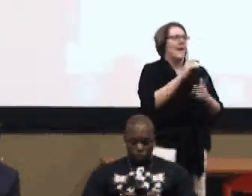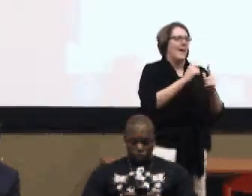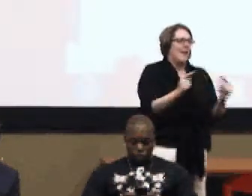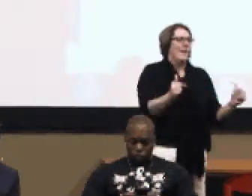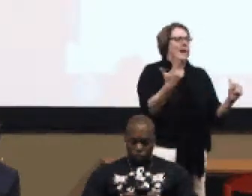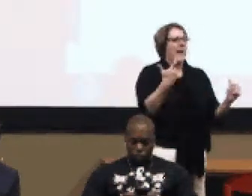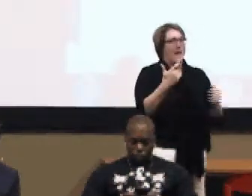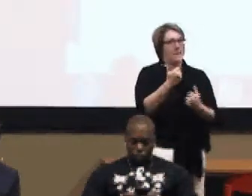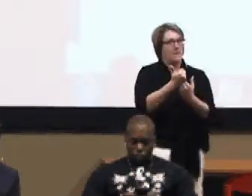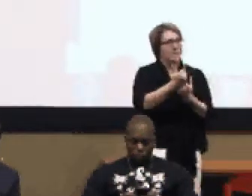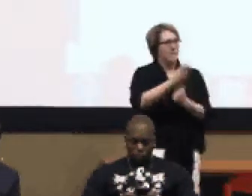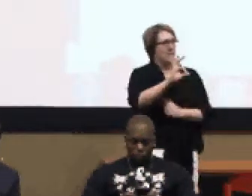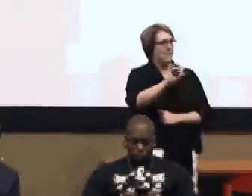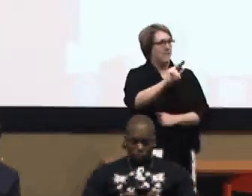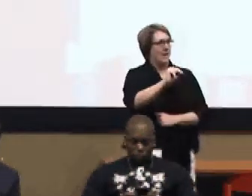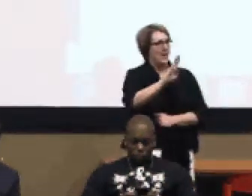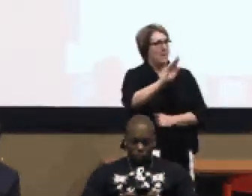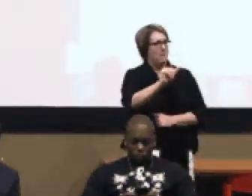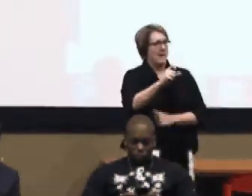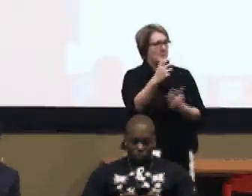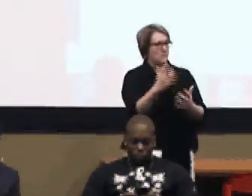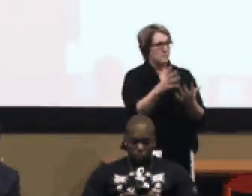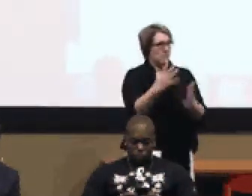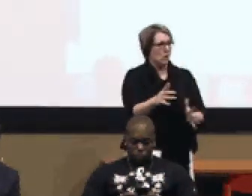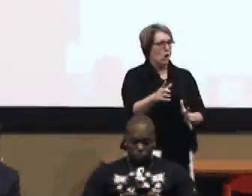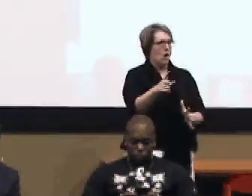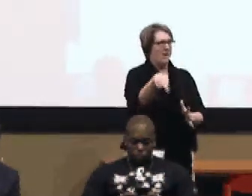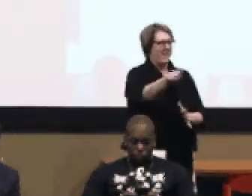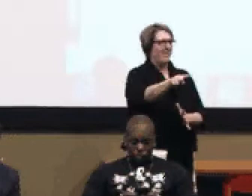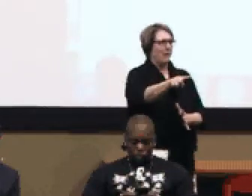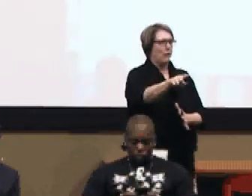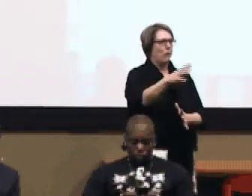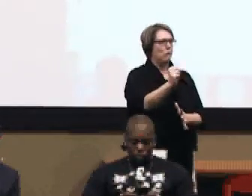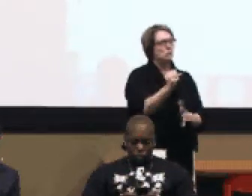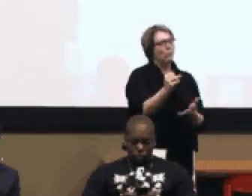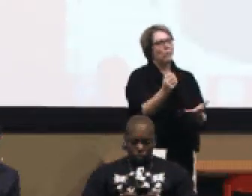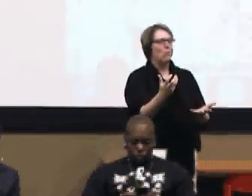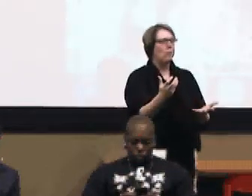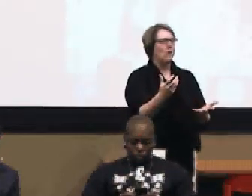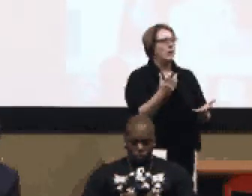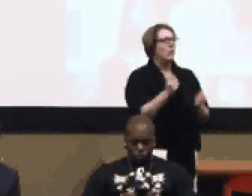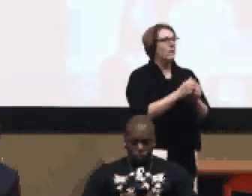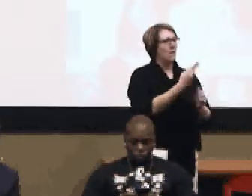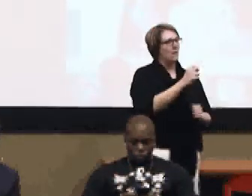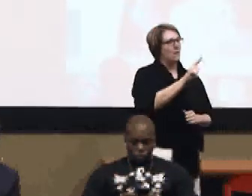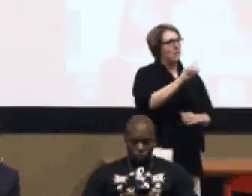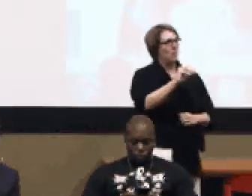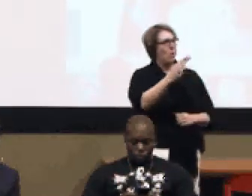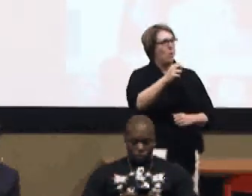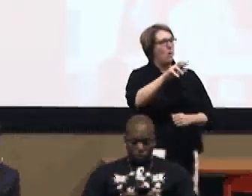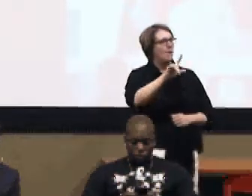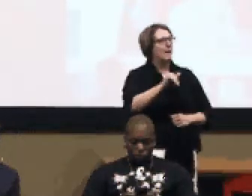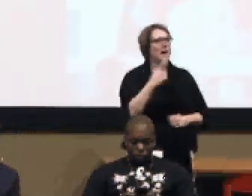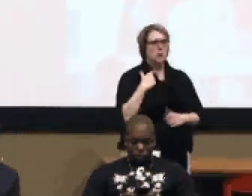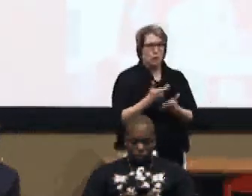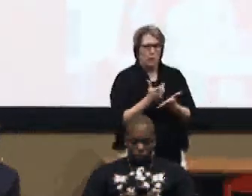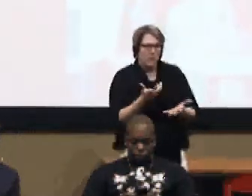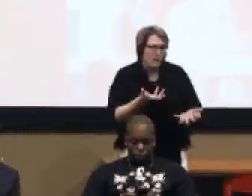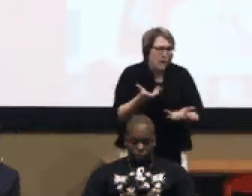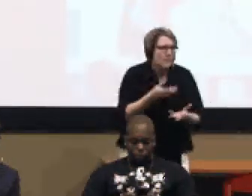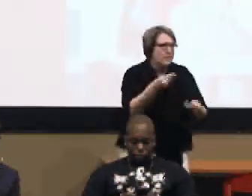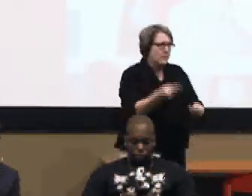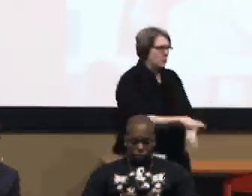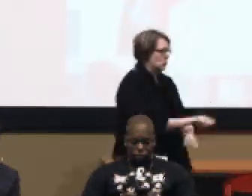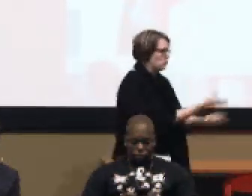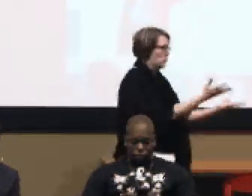had fan bases that were already there. And so with Hello Holiday, we started helping them distribute